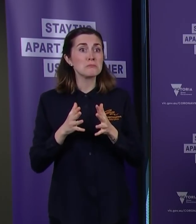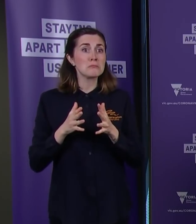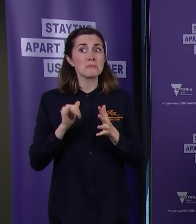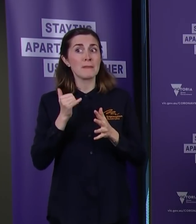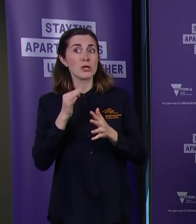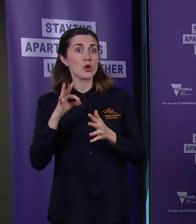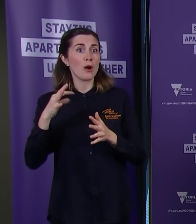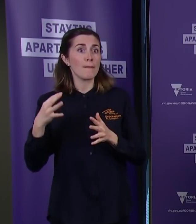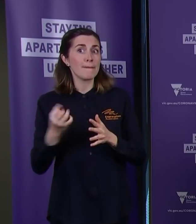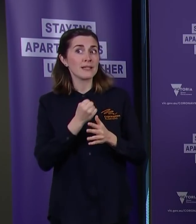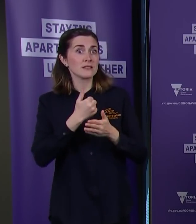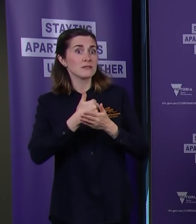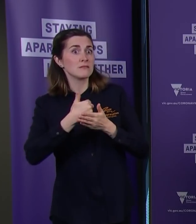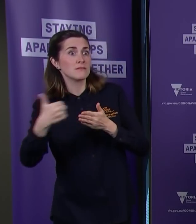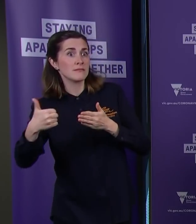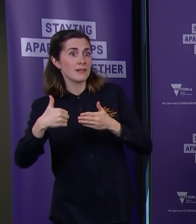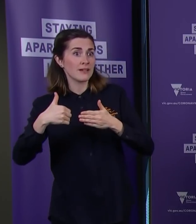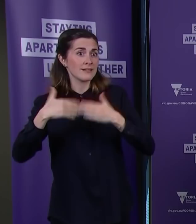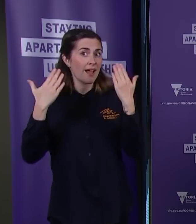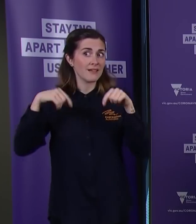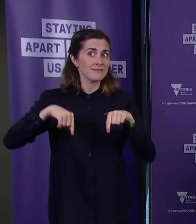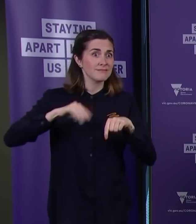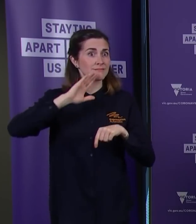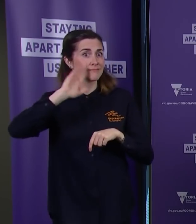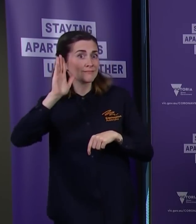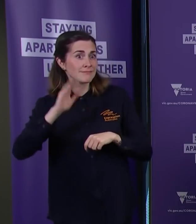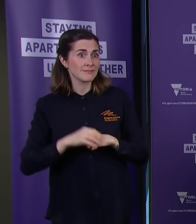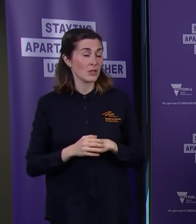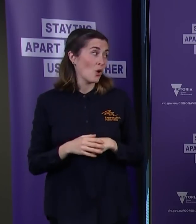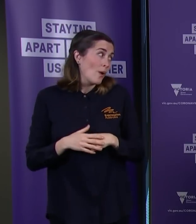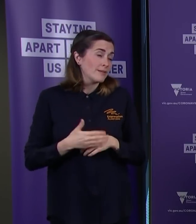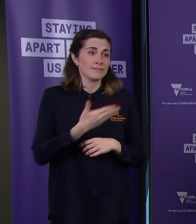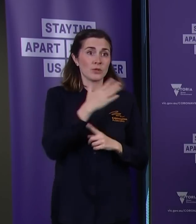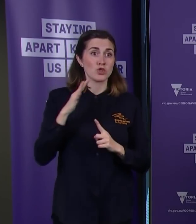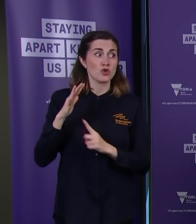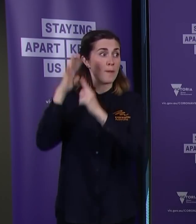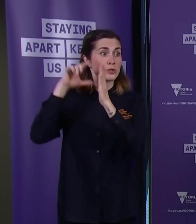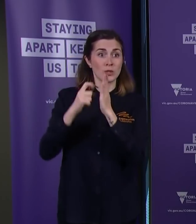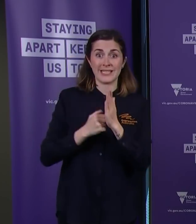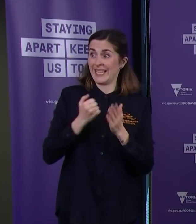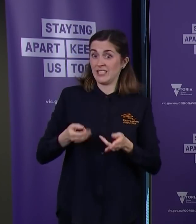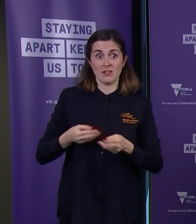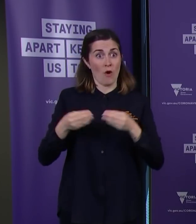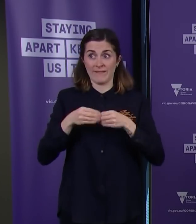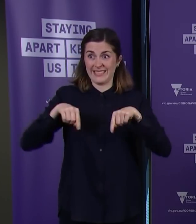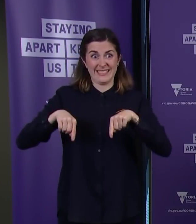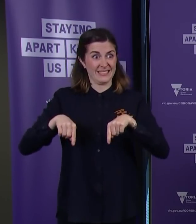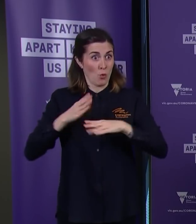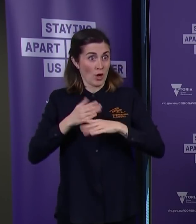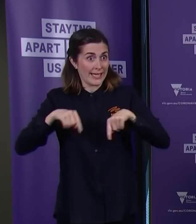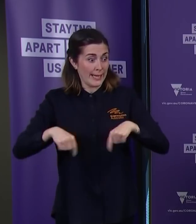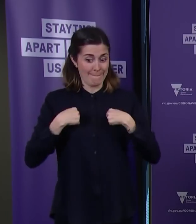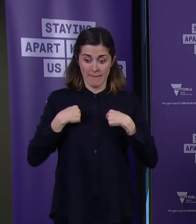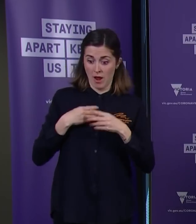that we don't have to be in the other building, or? Well, Professor Sutton's office is in this building and my office is in this building. It